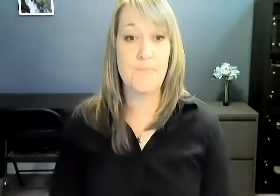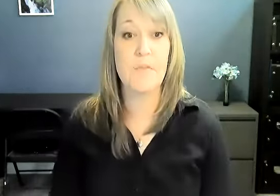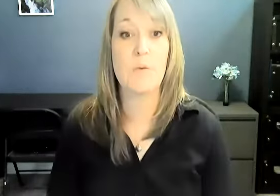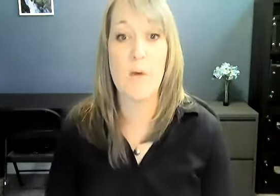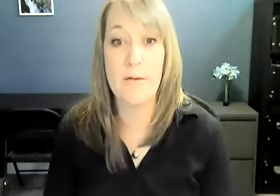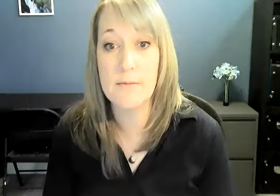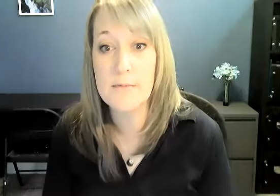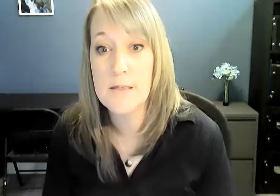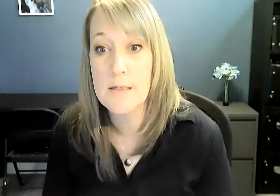weather.